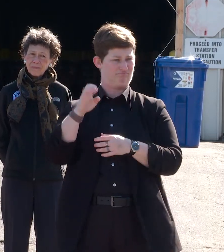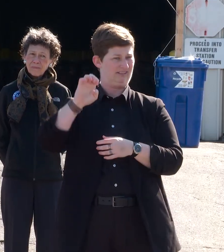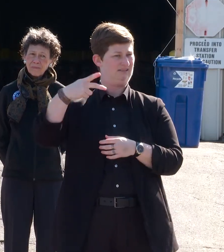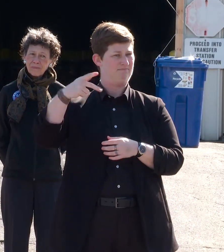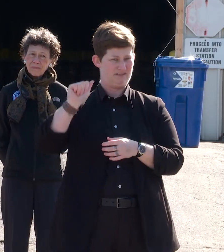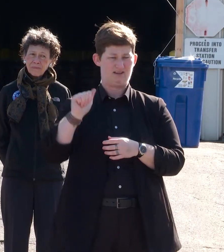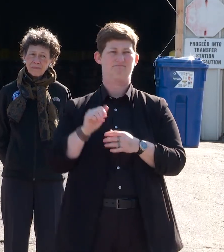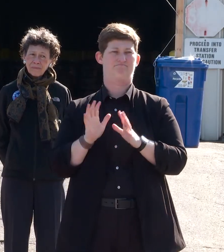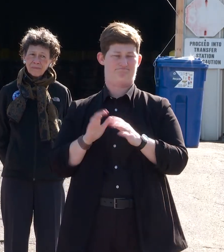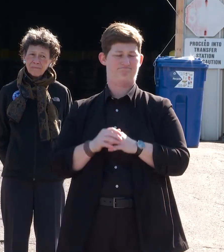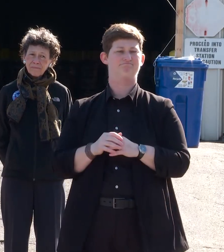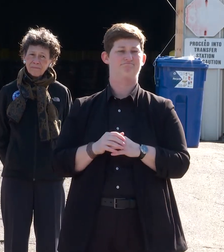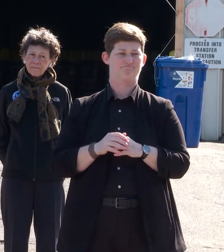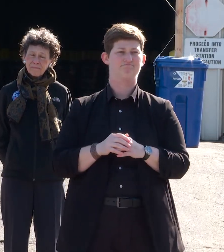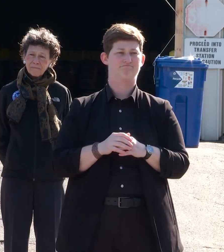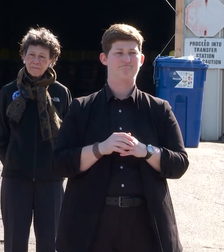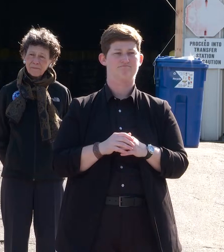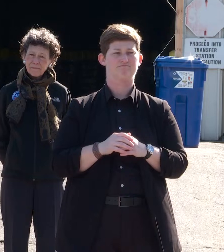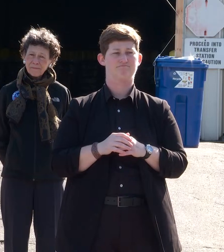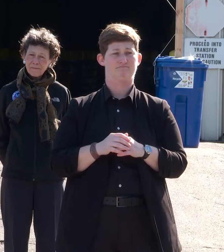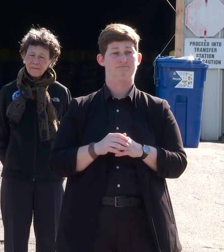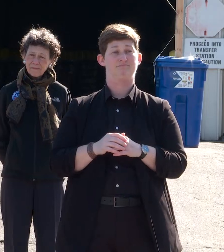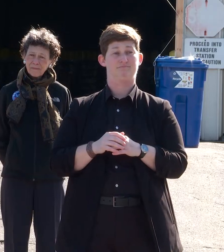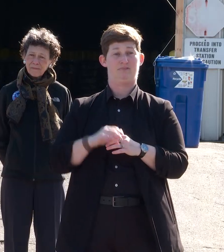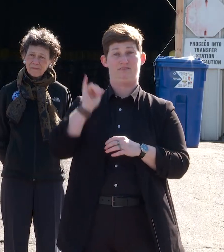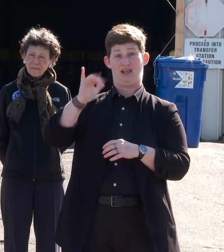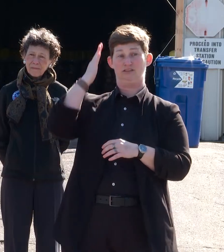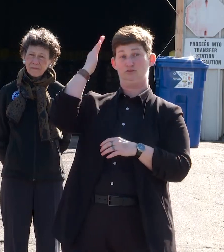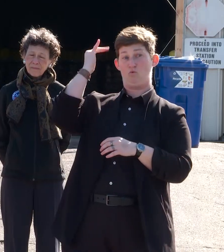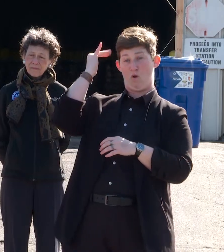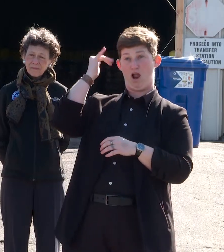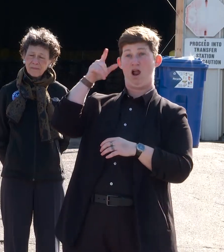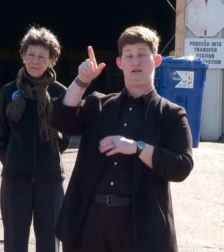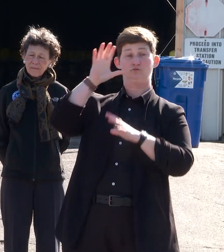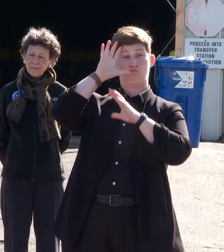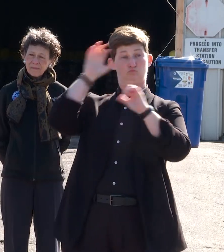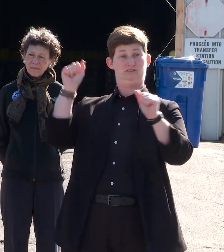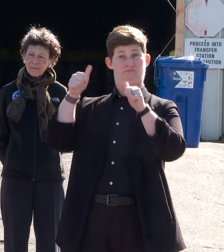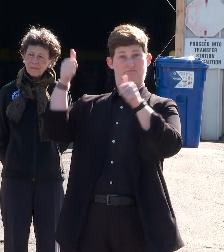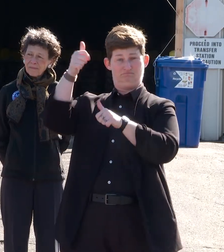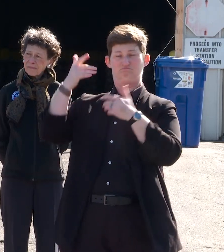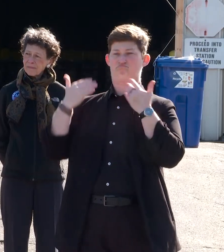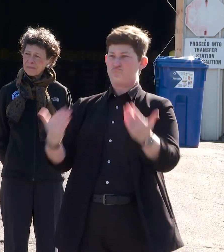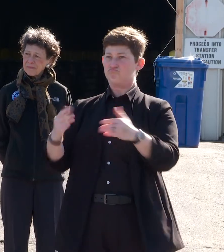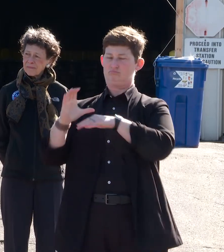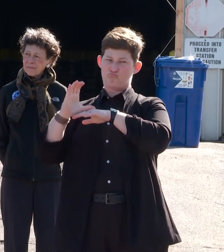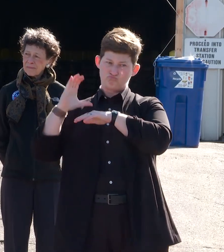that's why the Biden-Harris administration invested a groundbreaking